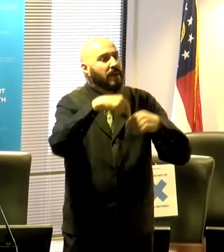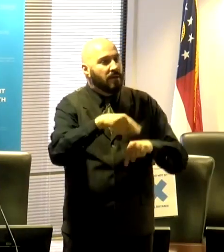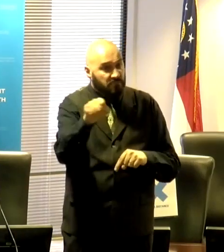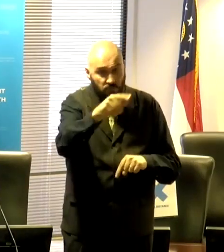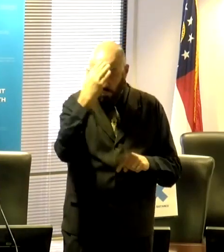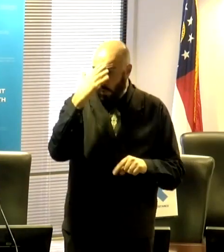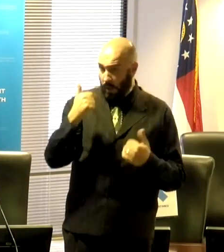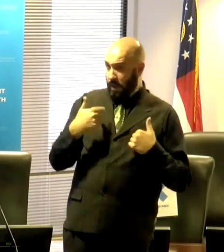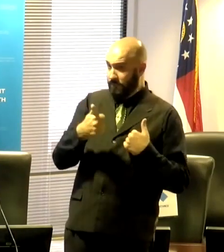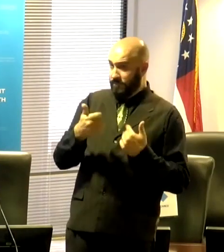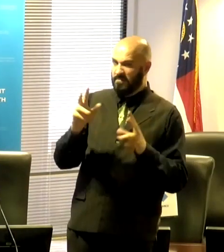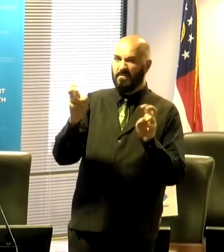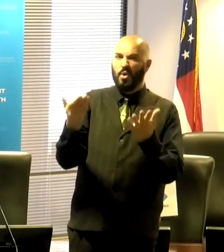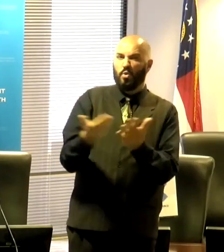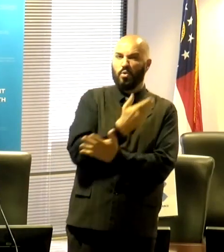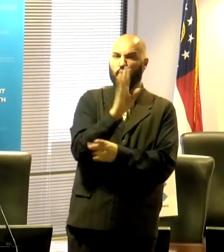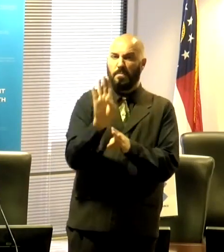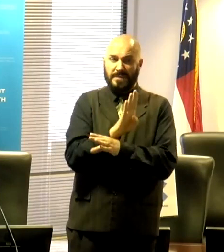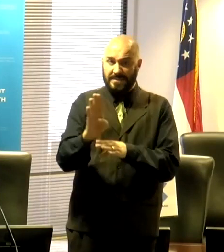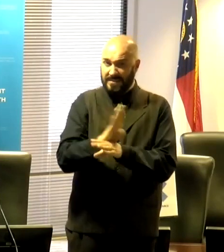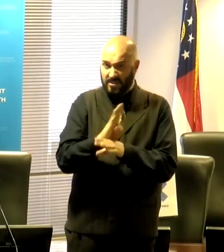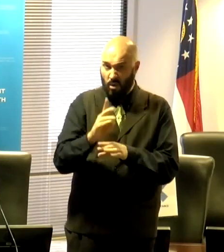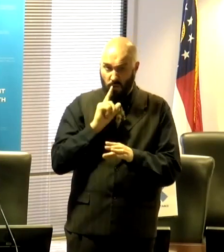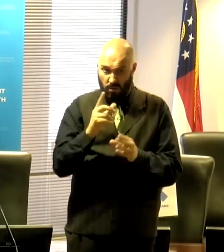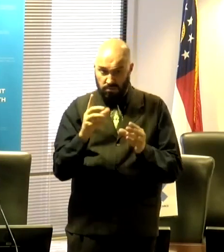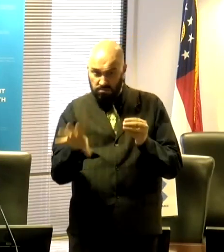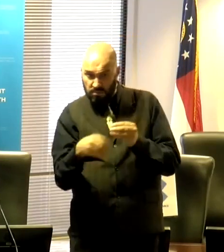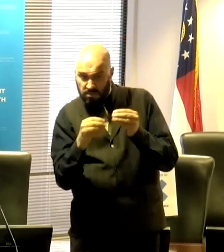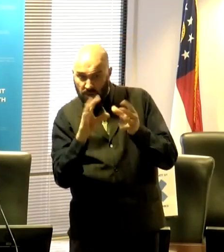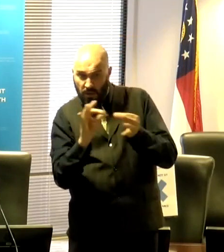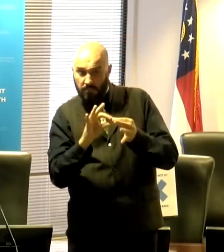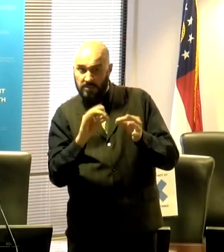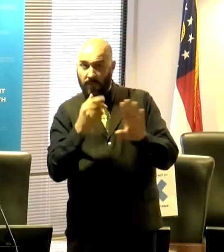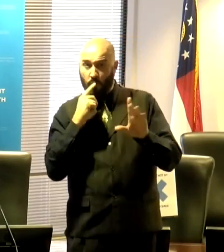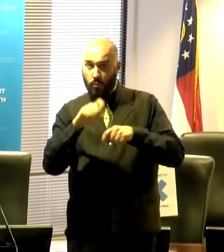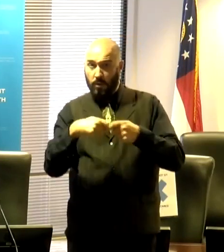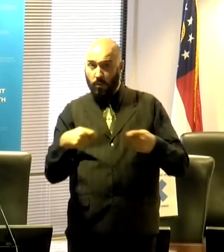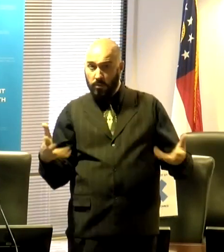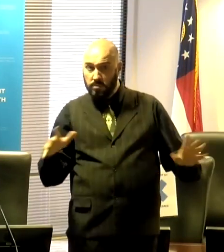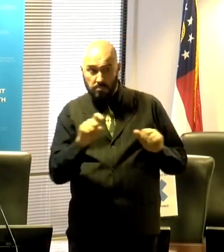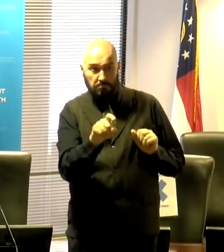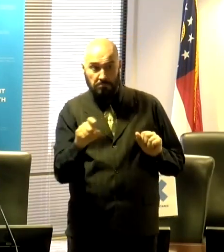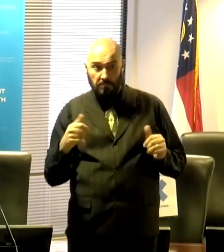new business or any closing comments that need to be made at this time?